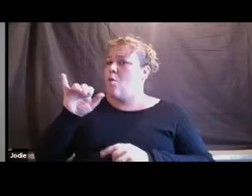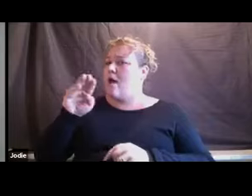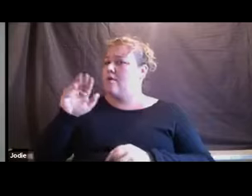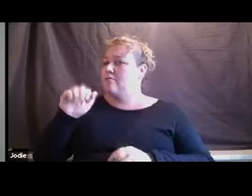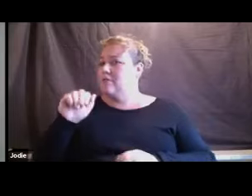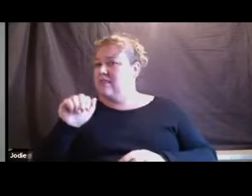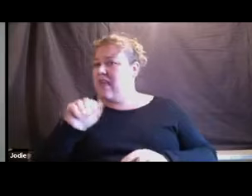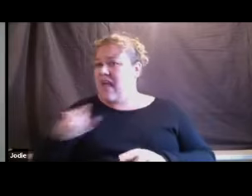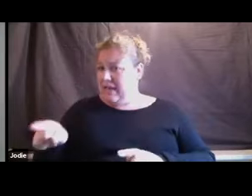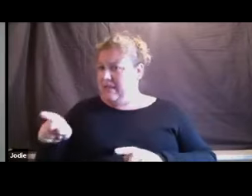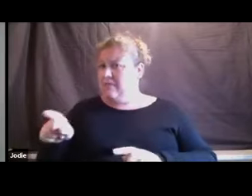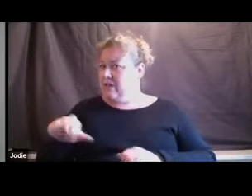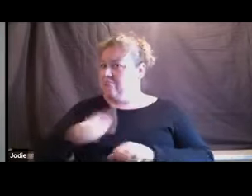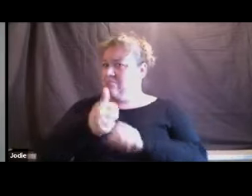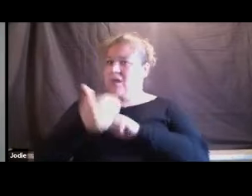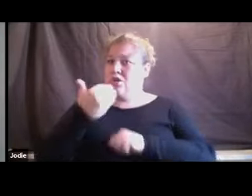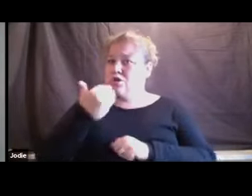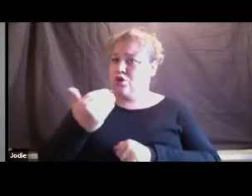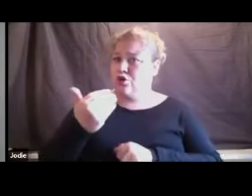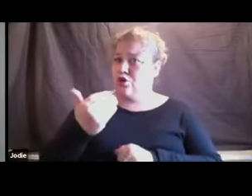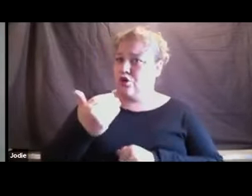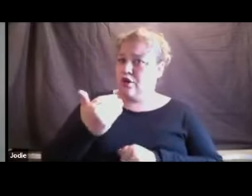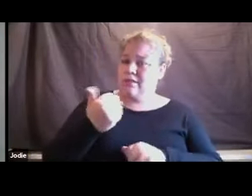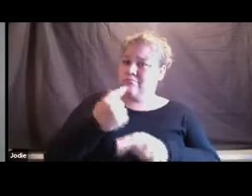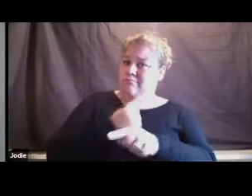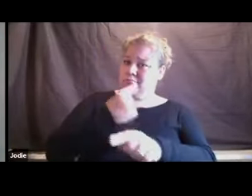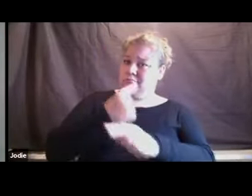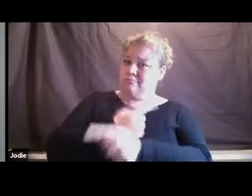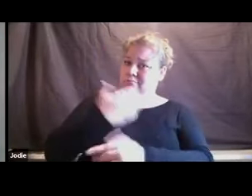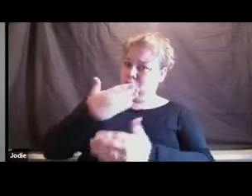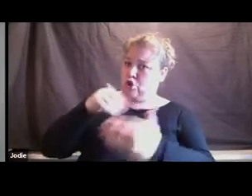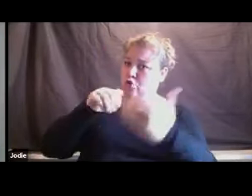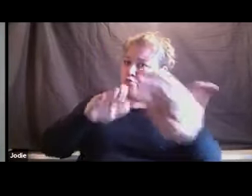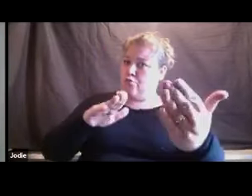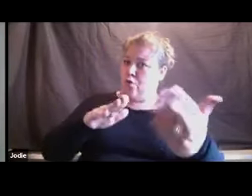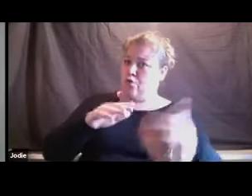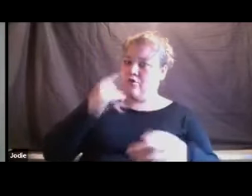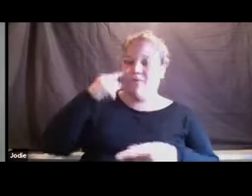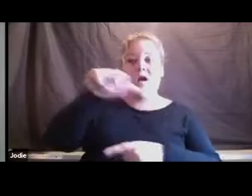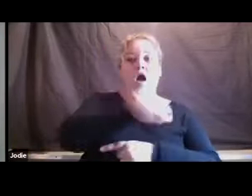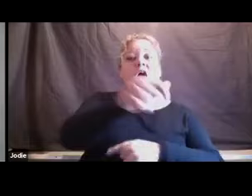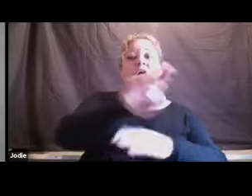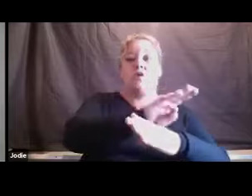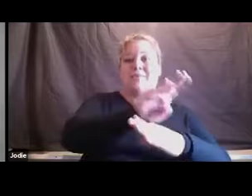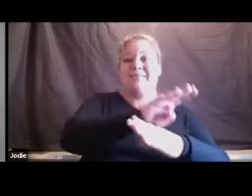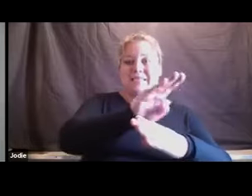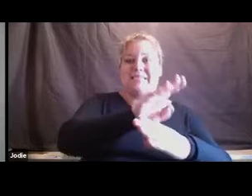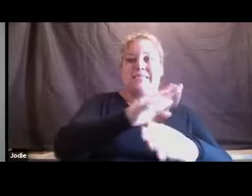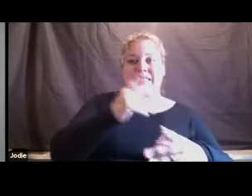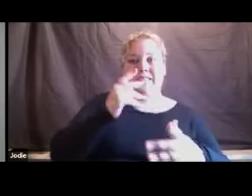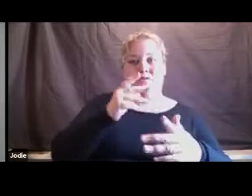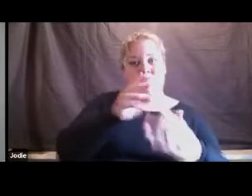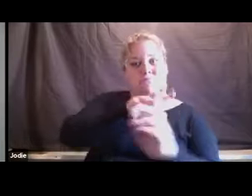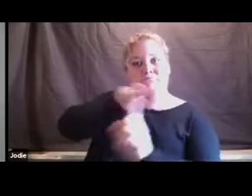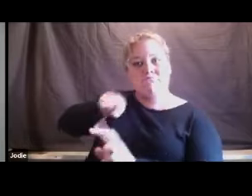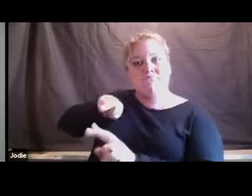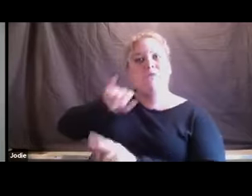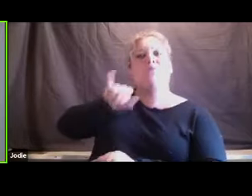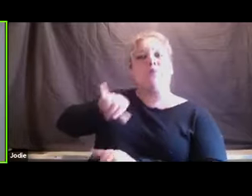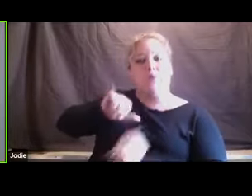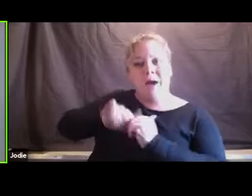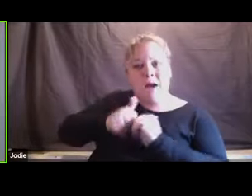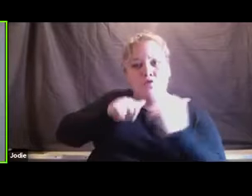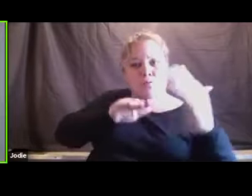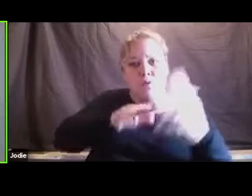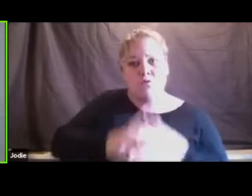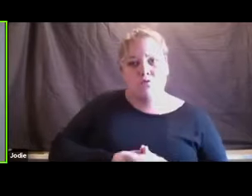a pretty good precedent in how to act and how to kind of conduct themselves if there were cases found in their facilities? Yeah,